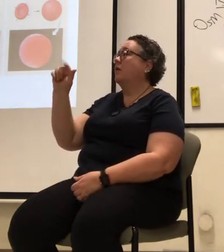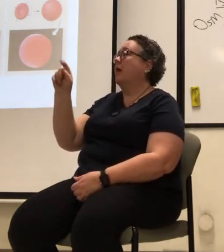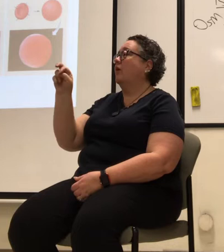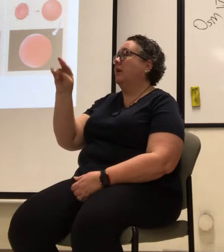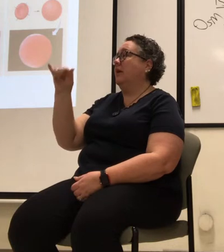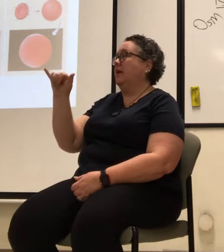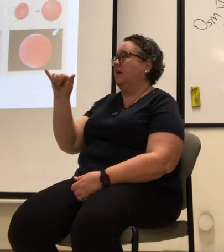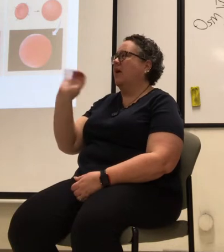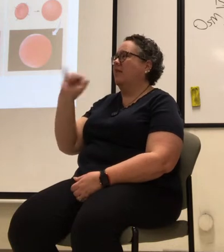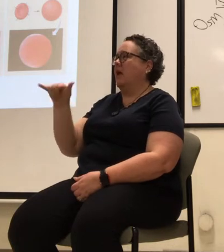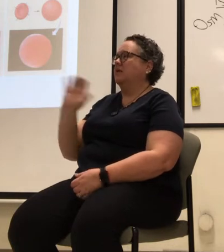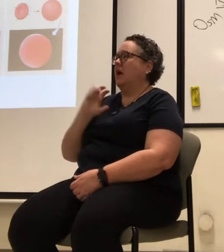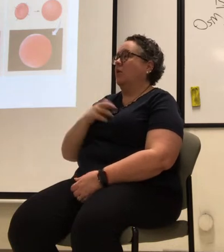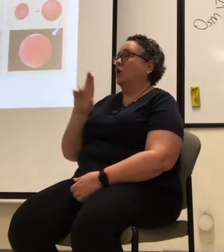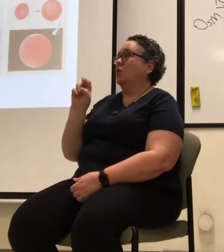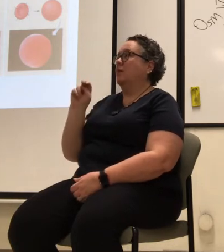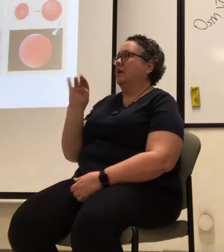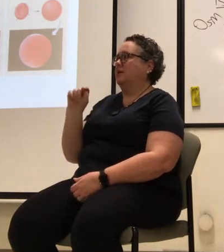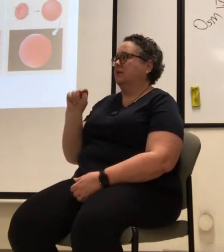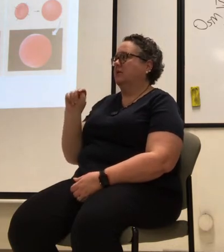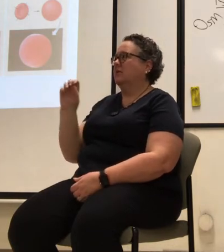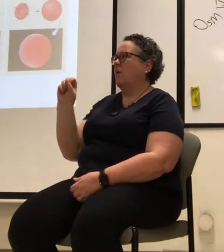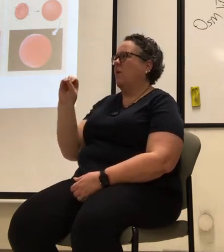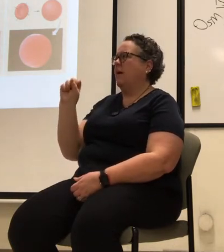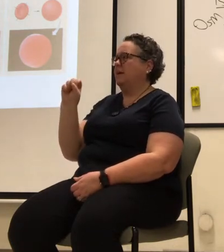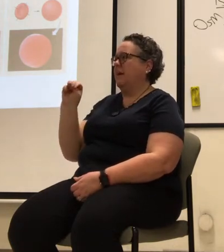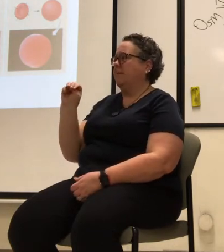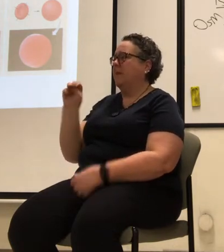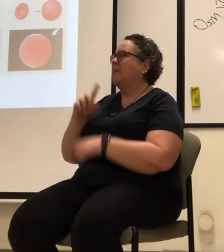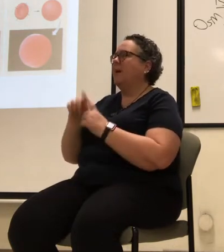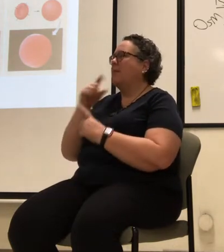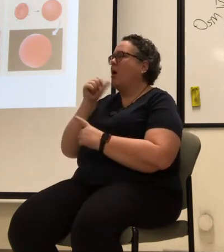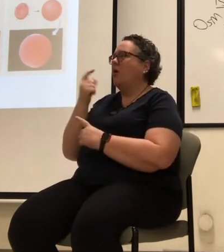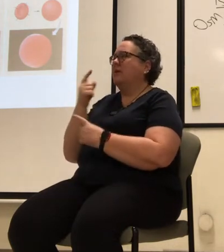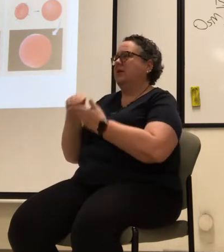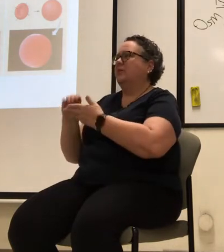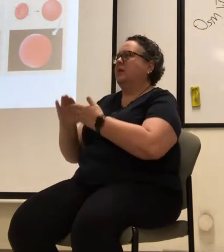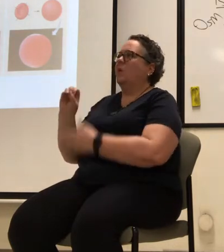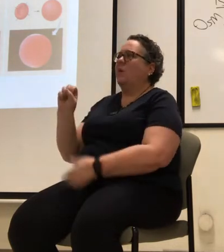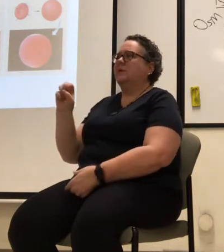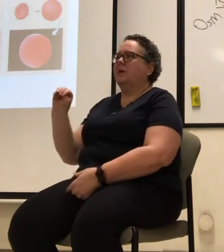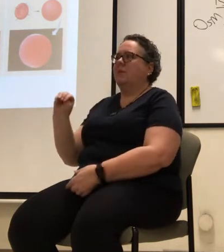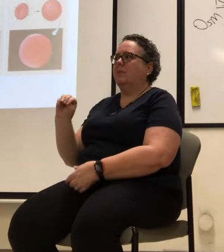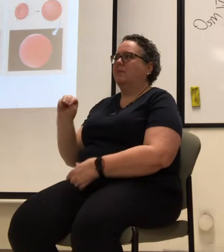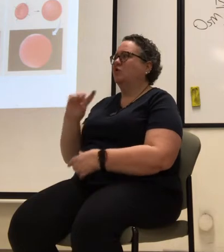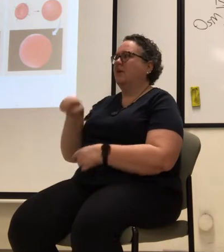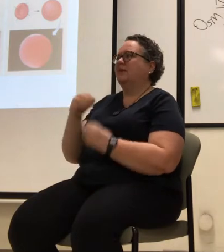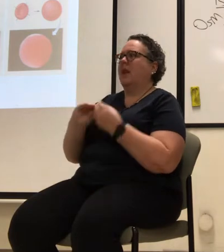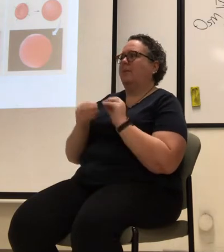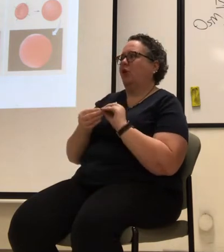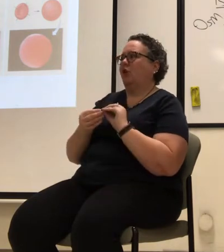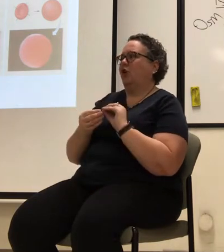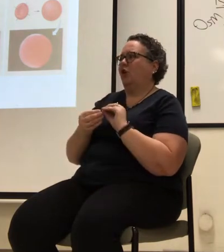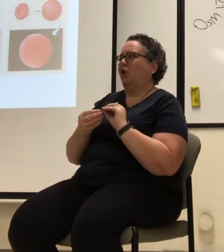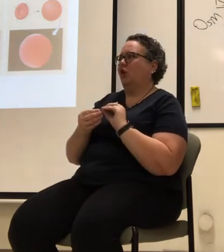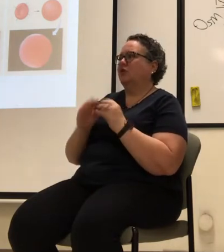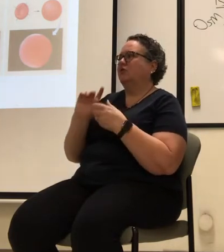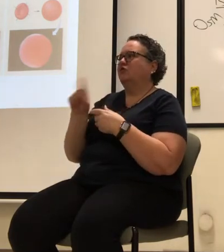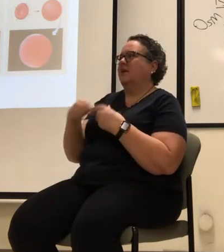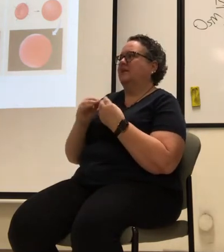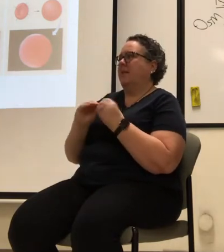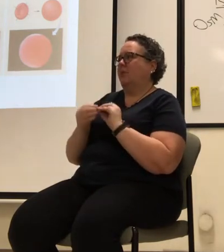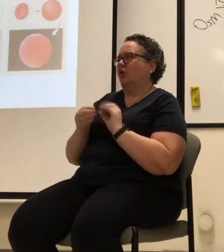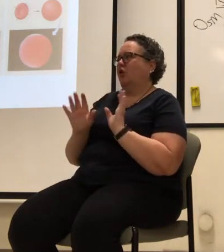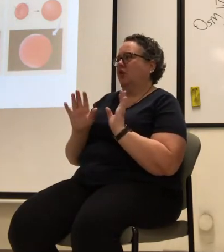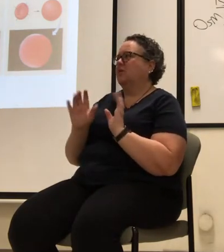So when the concentration is the same, there's fluids moving in and out. But in an isotonic situation,